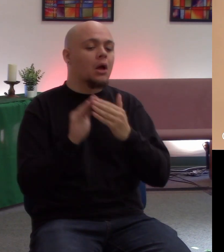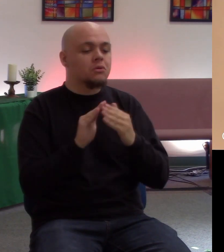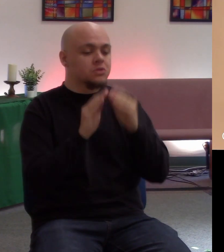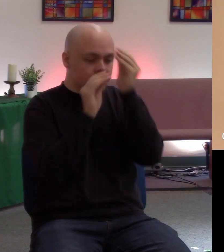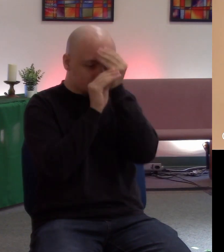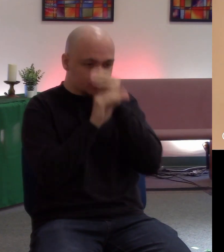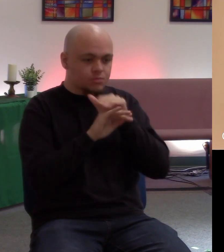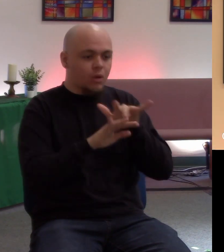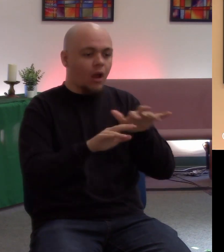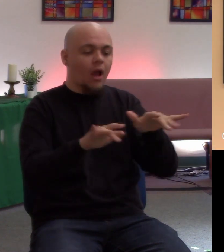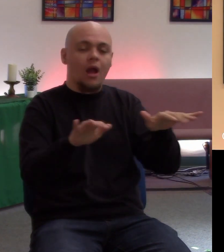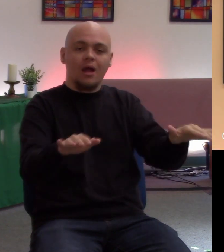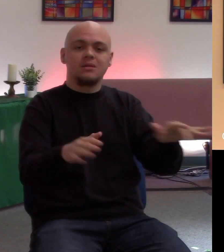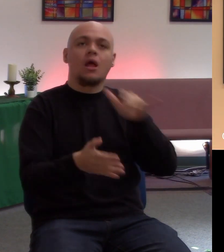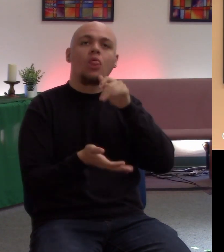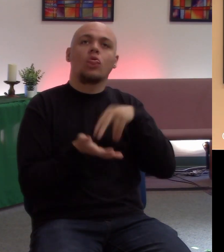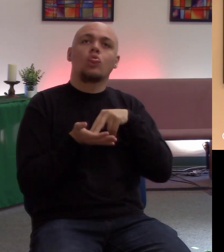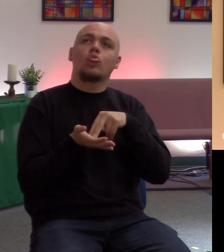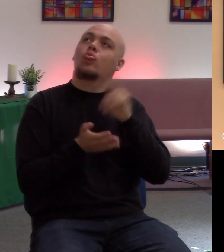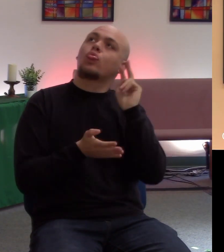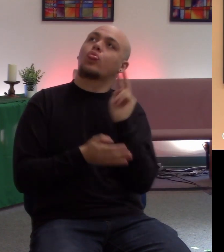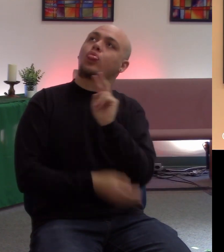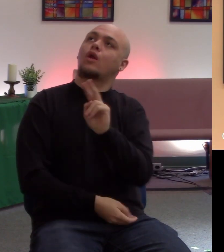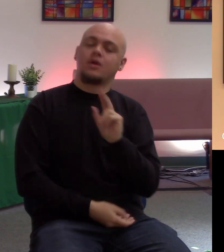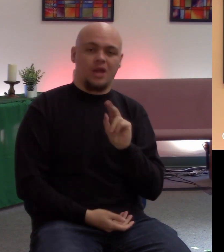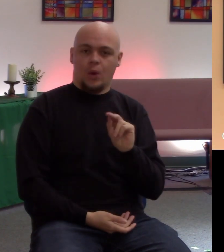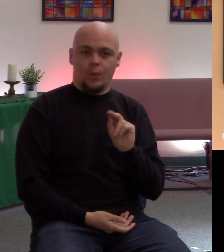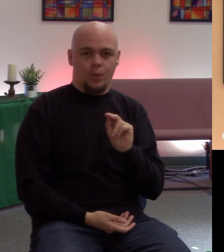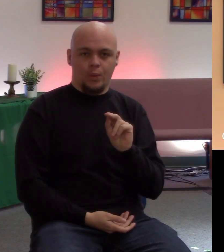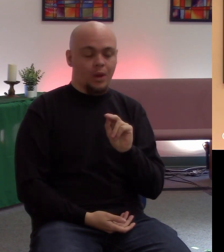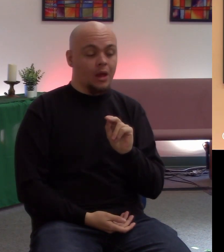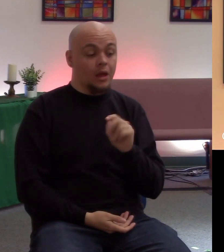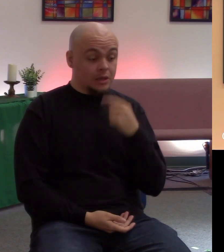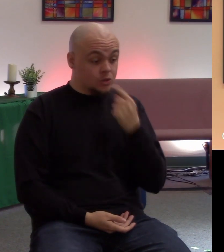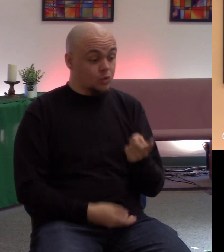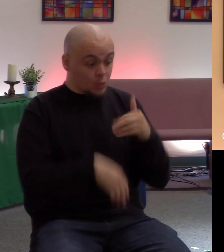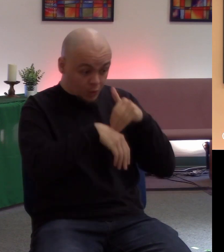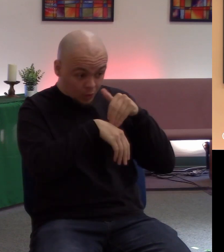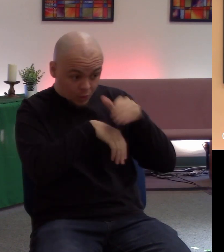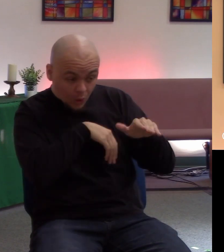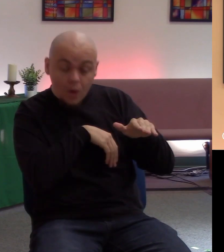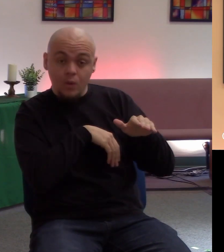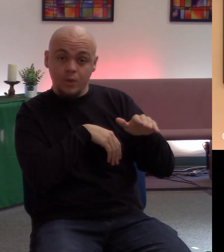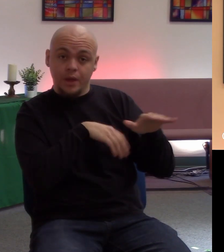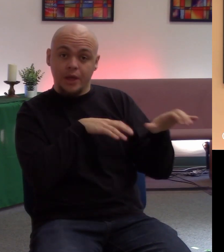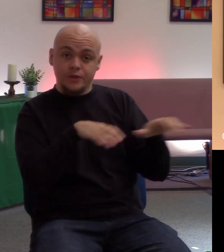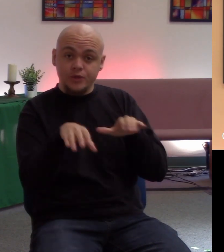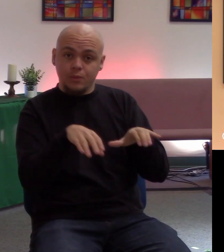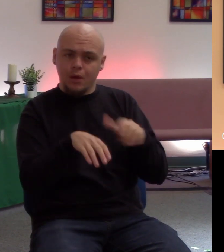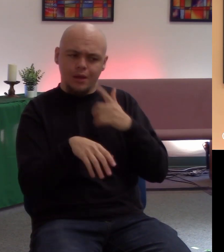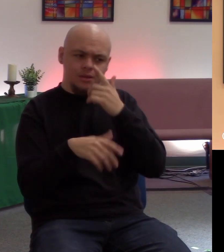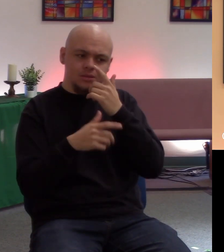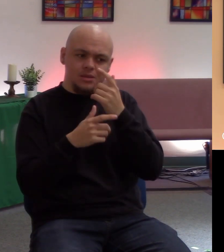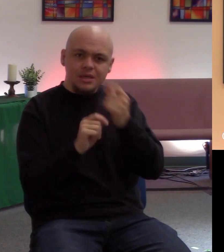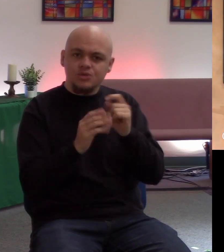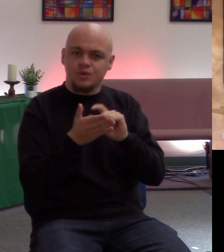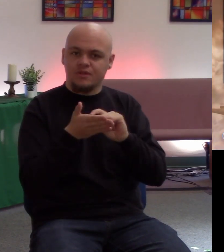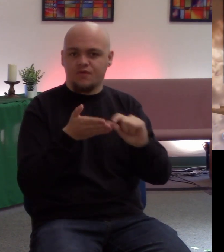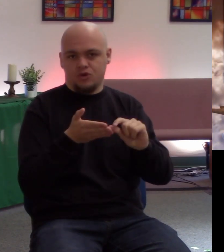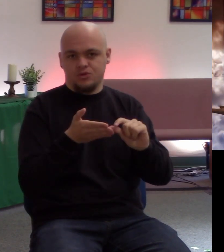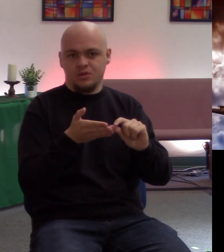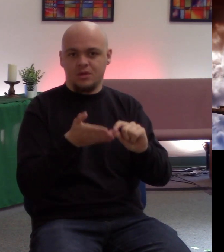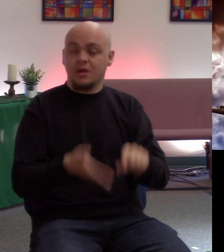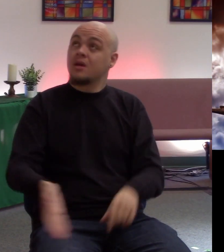further beyond all the way into Samaria. He didn't tell you to stand and look. He told you to go and do. So I always thought that was kind of an